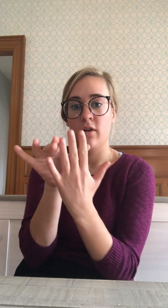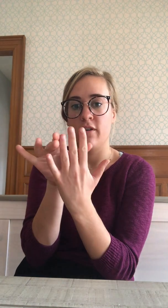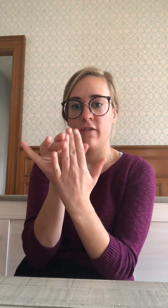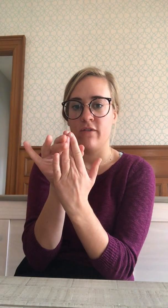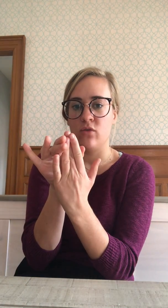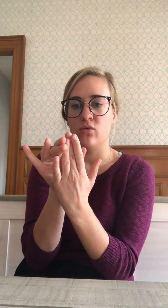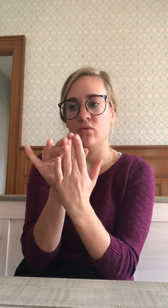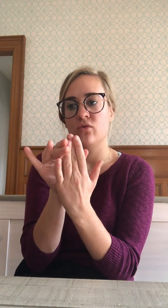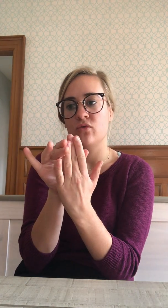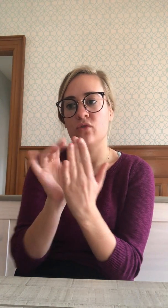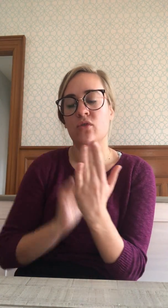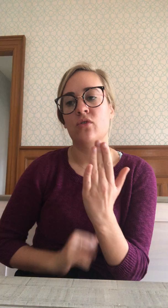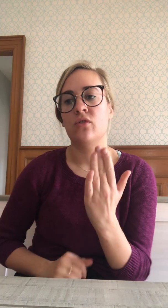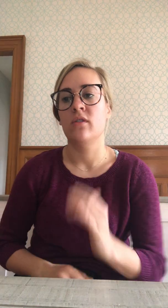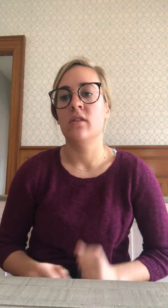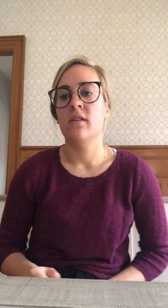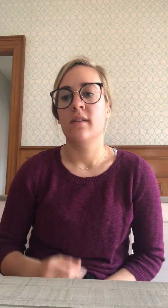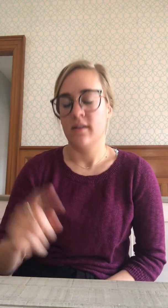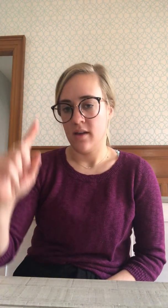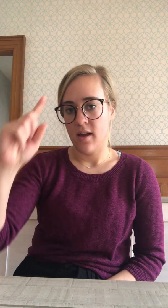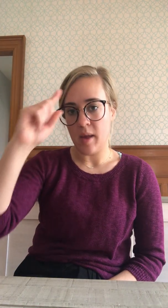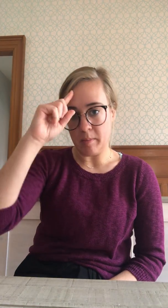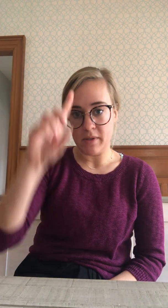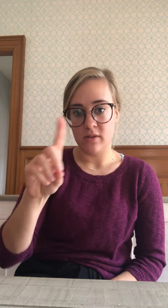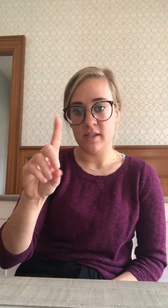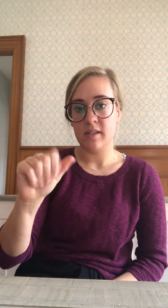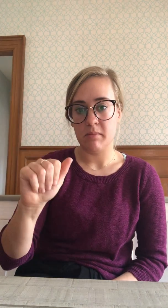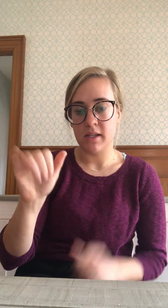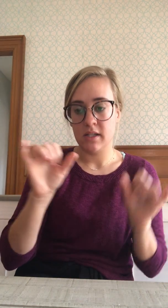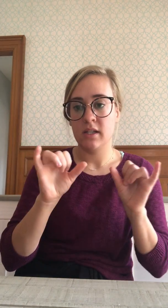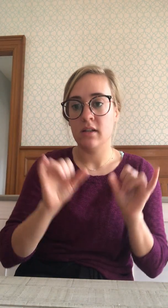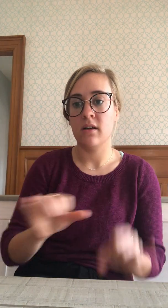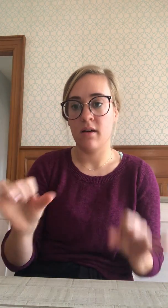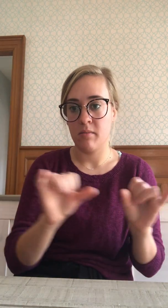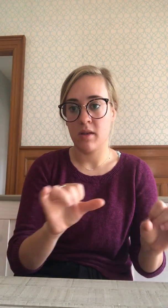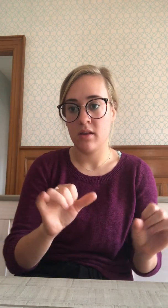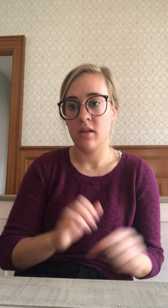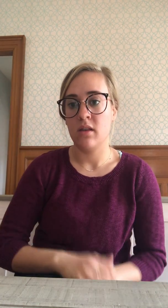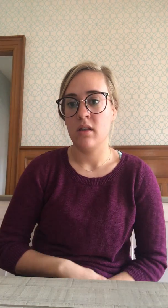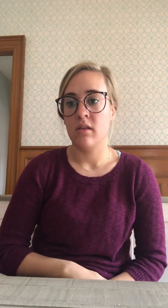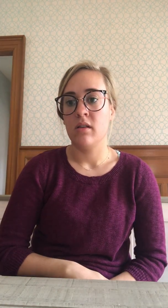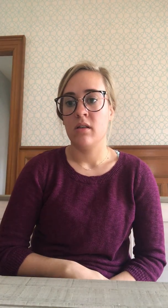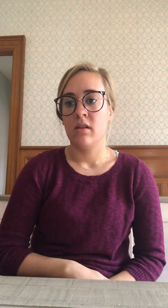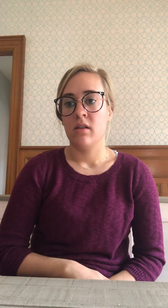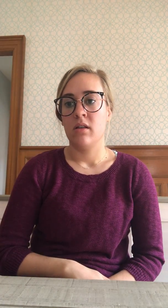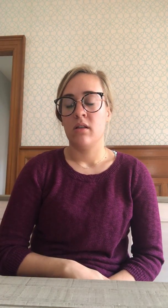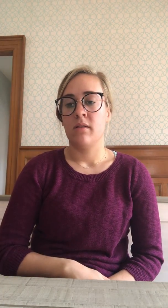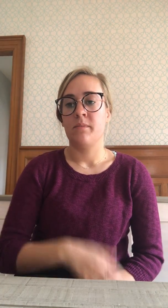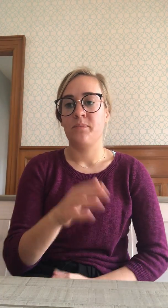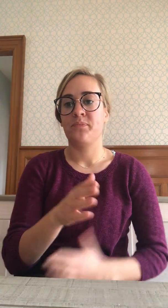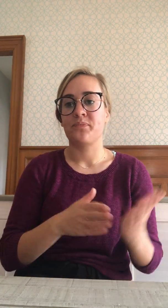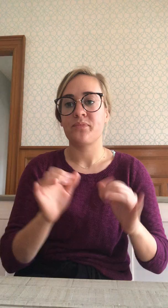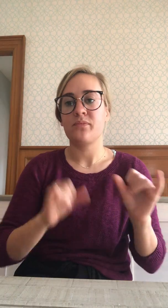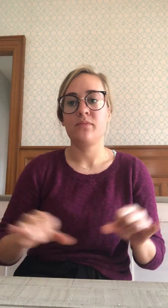Mental disability is common in this patient population. Some common facial features